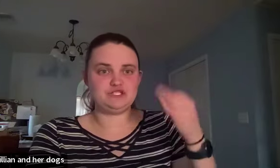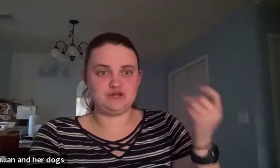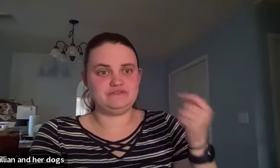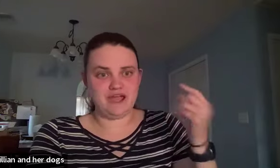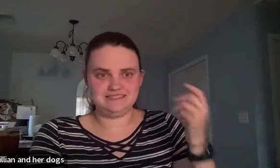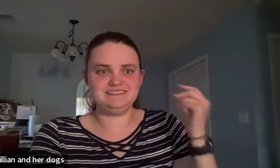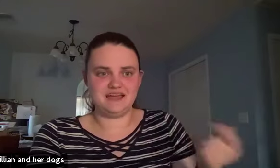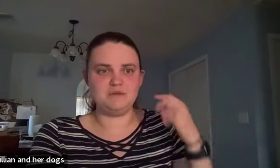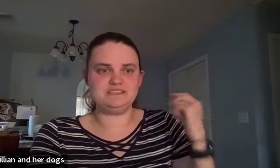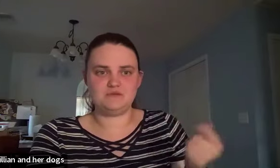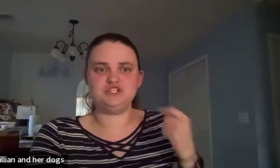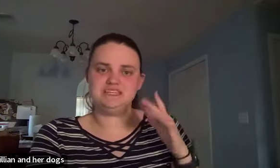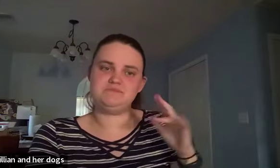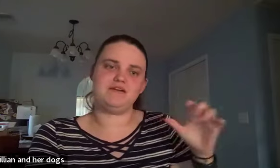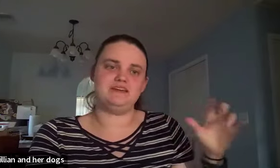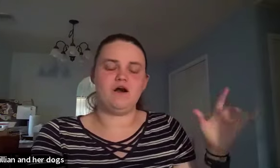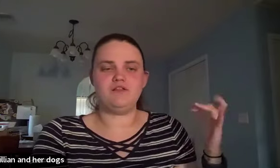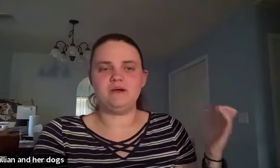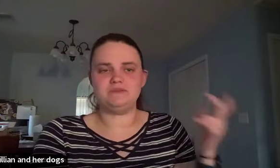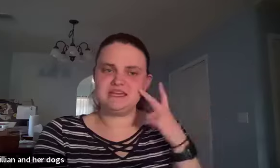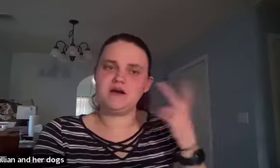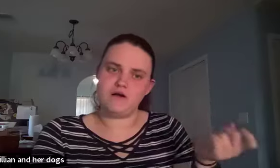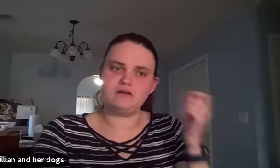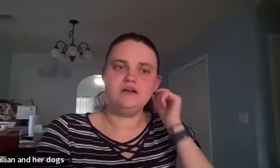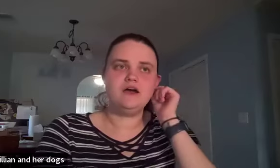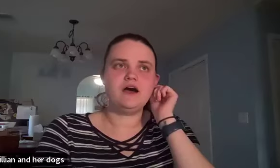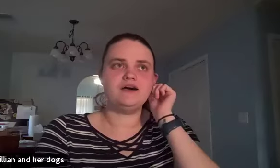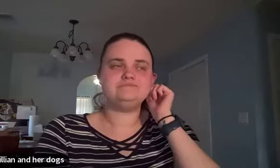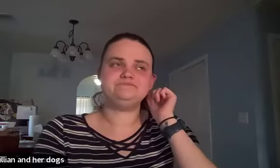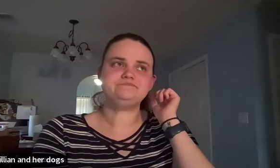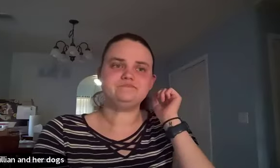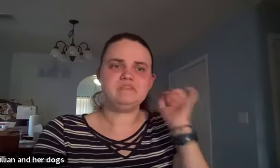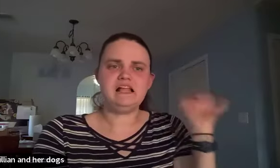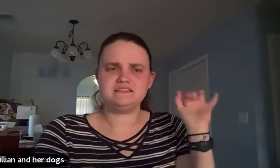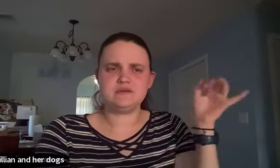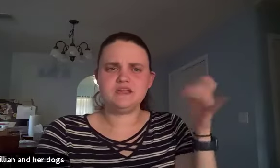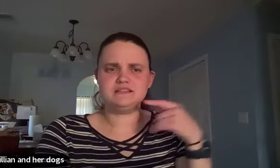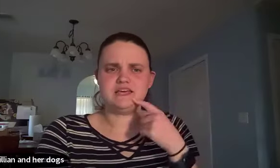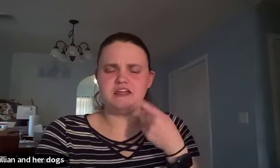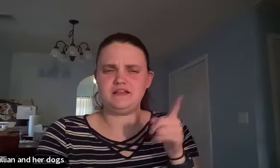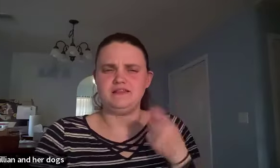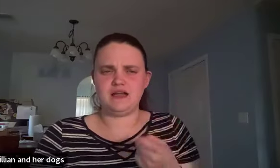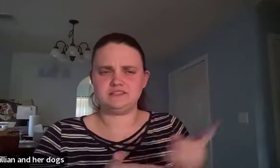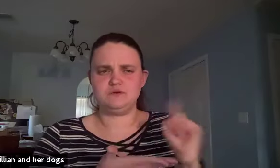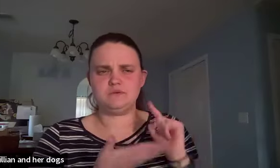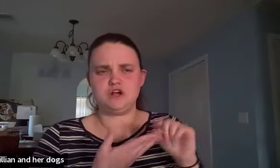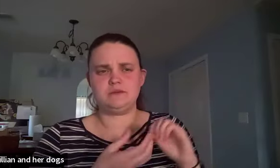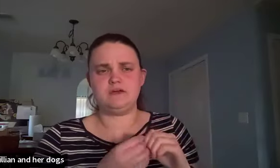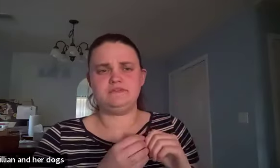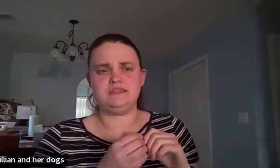numbers so fast. Is I would just keep counting all the way up and see how long. And same thing I said, I think last week when we were talking about